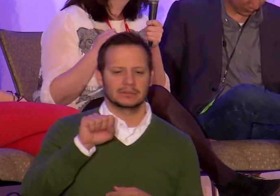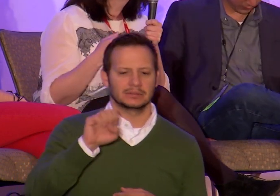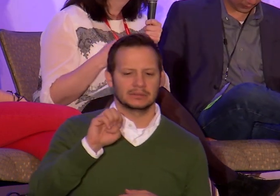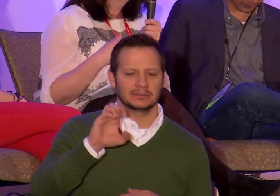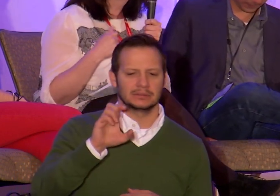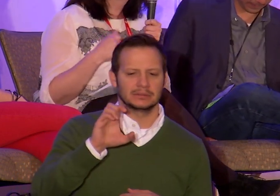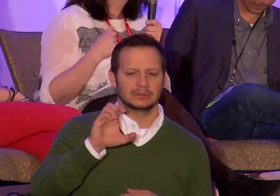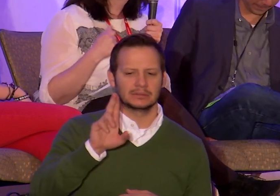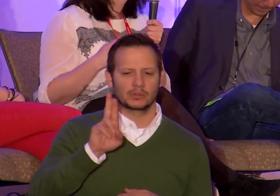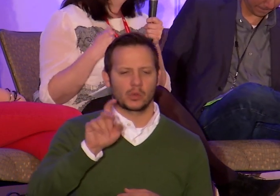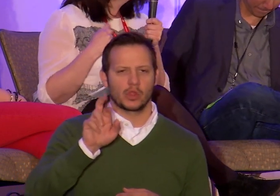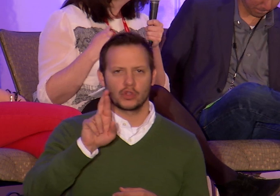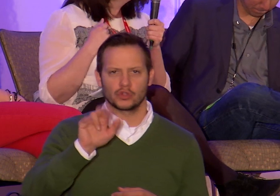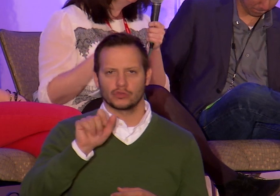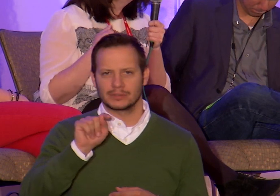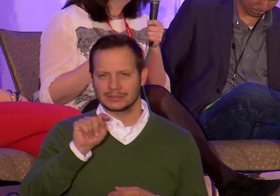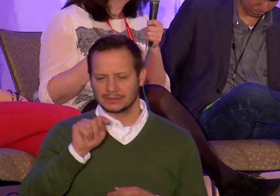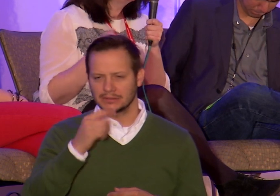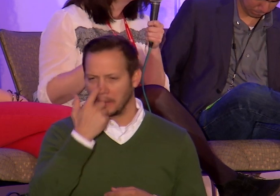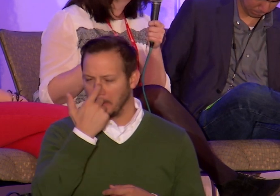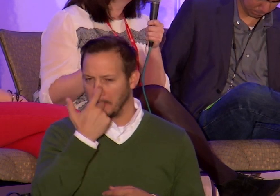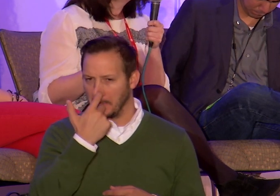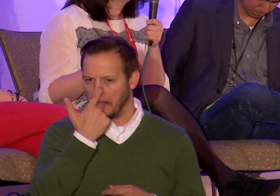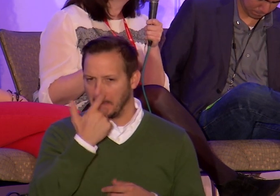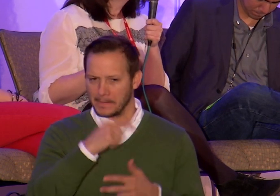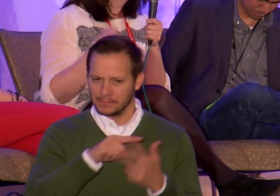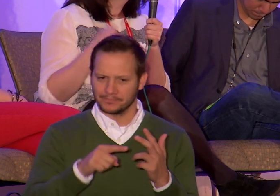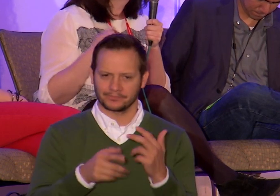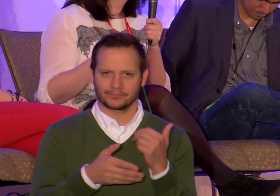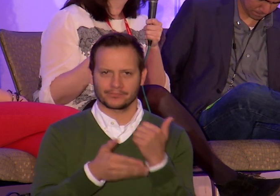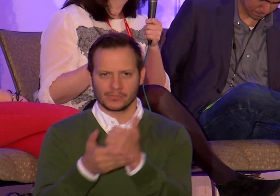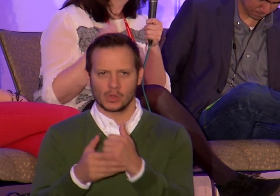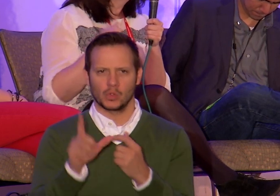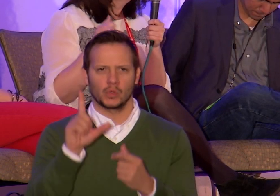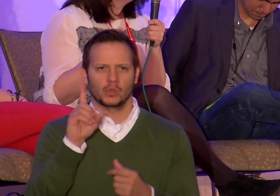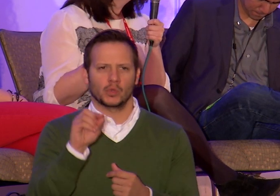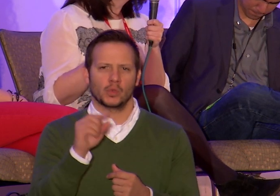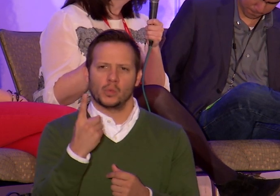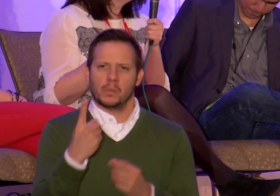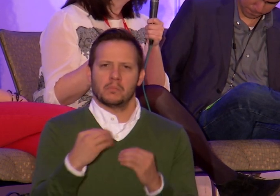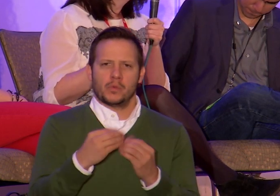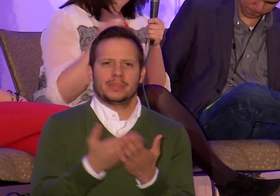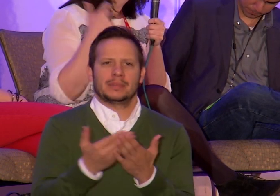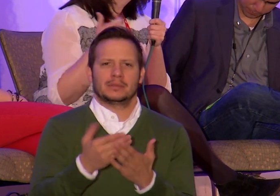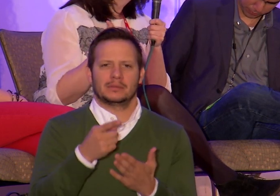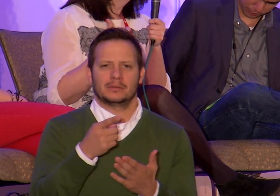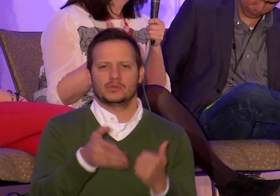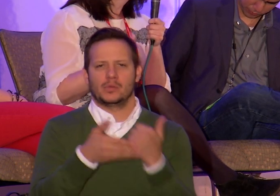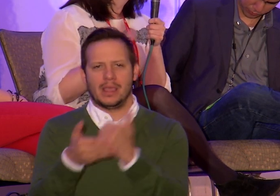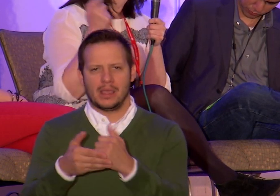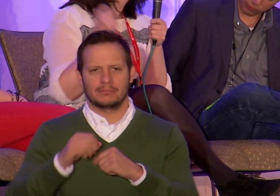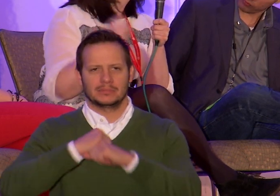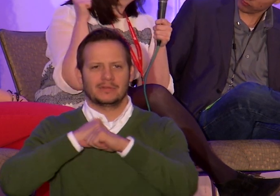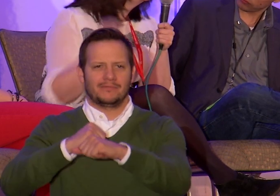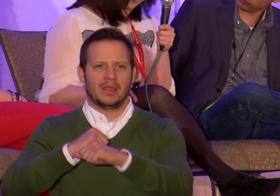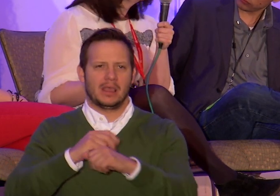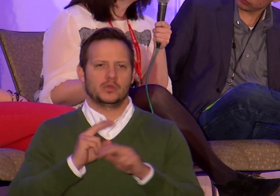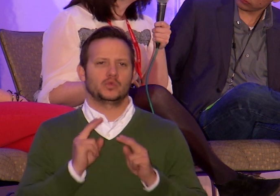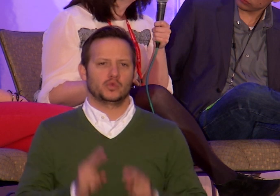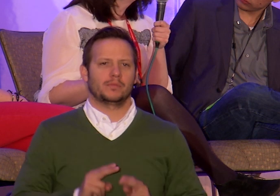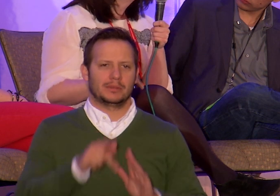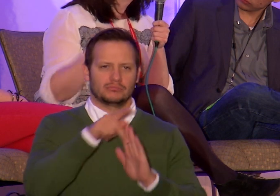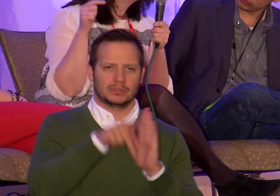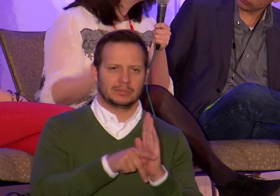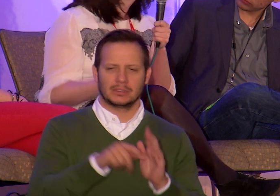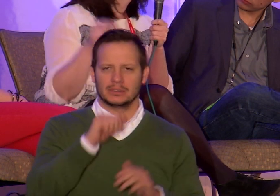and to take that extra step to make sure that we can defend human principles, which are not